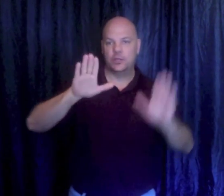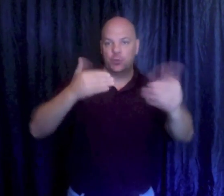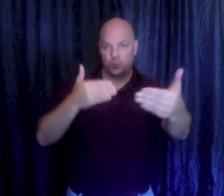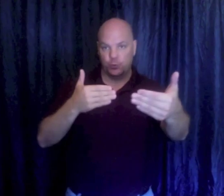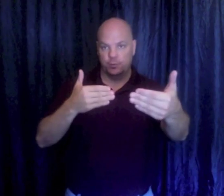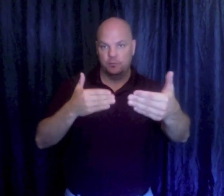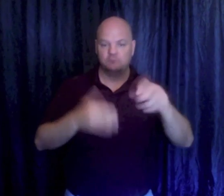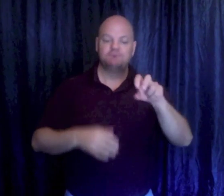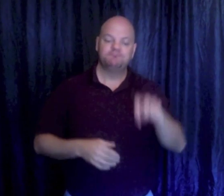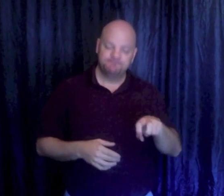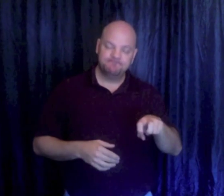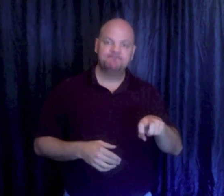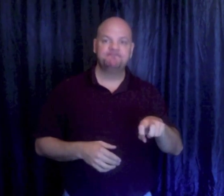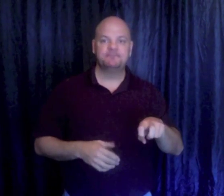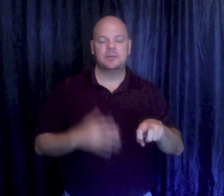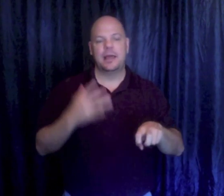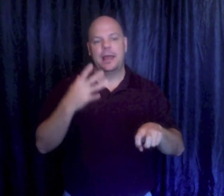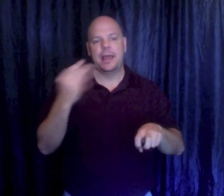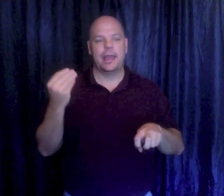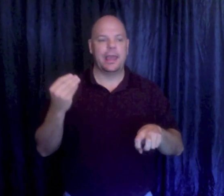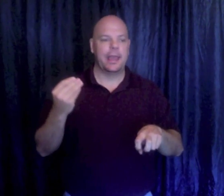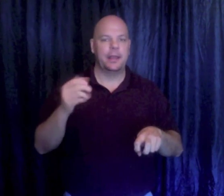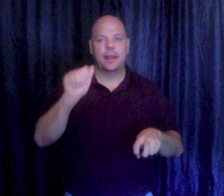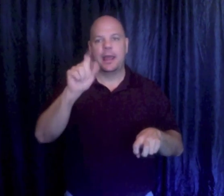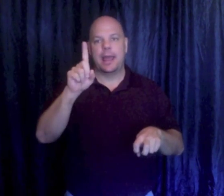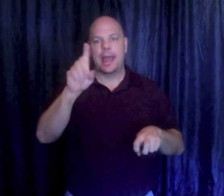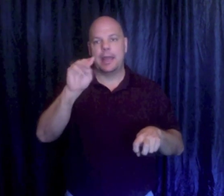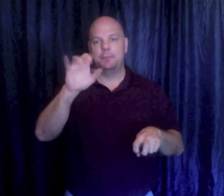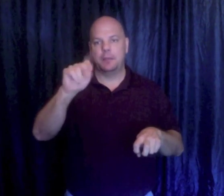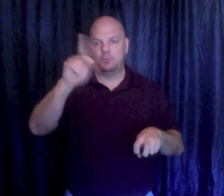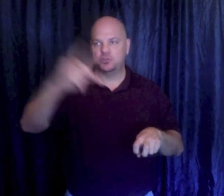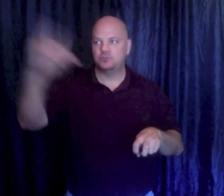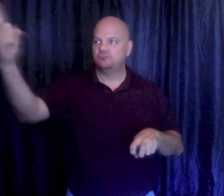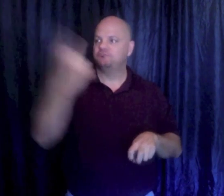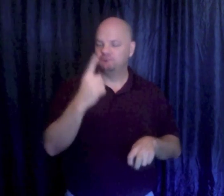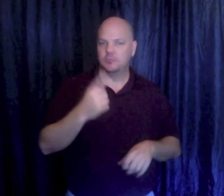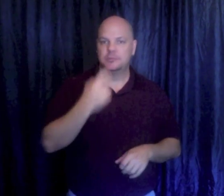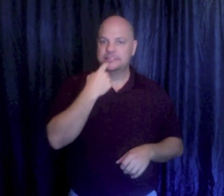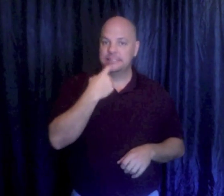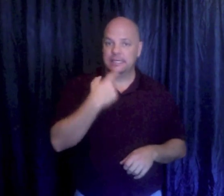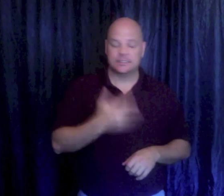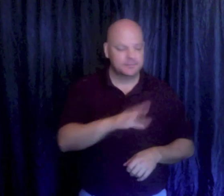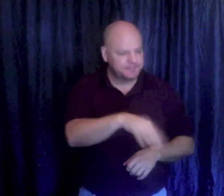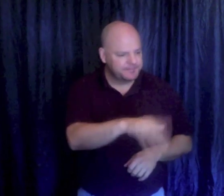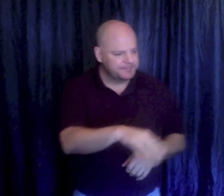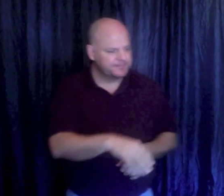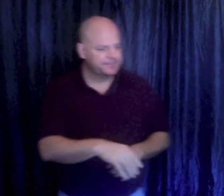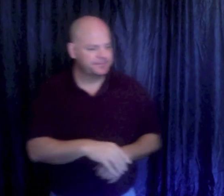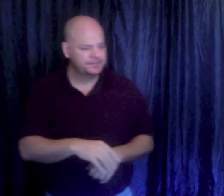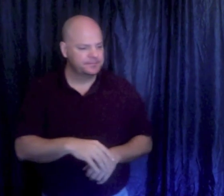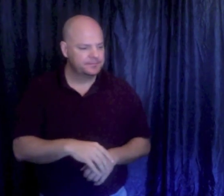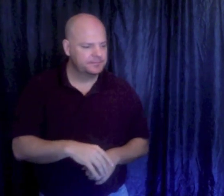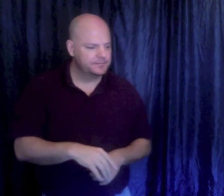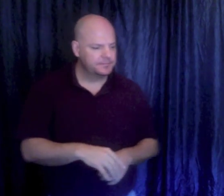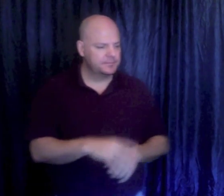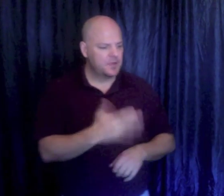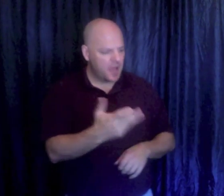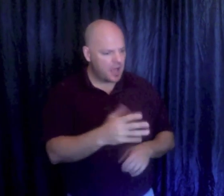the principal, someone in administration walks up and says, so what is Susan's reading level? Asking about